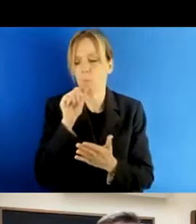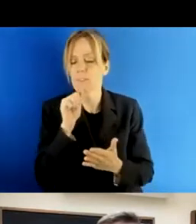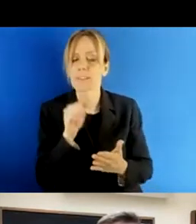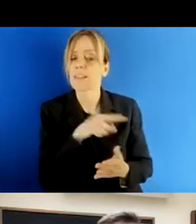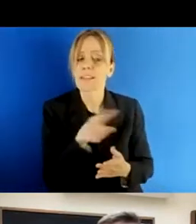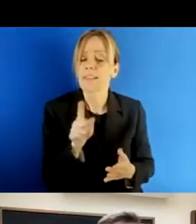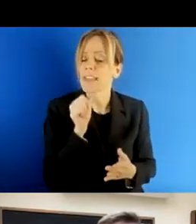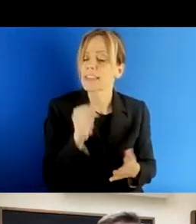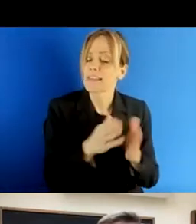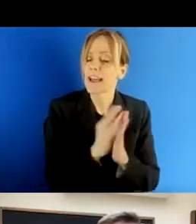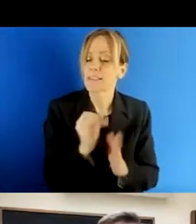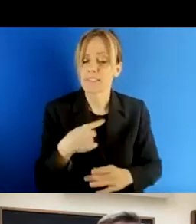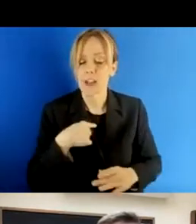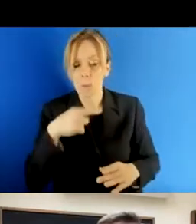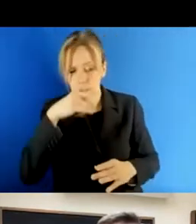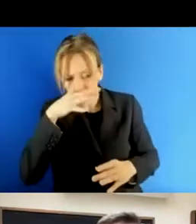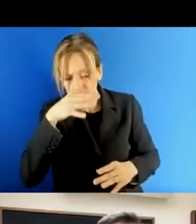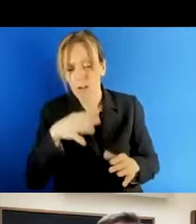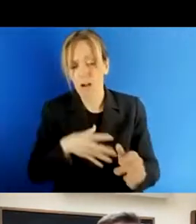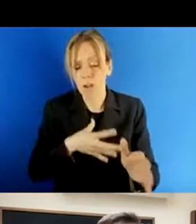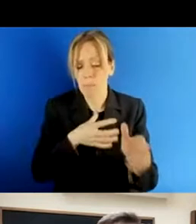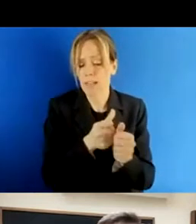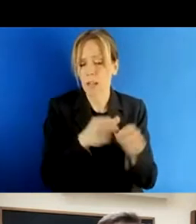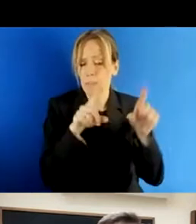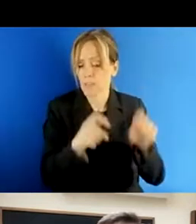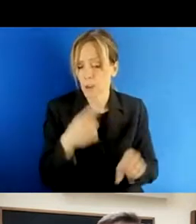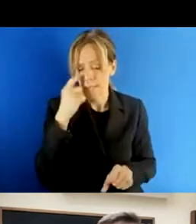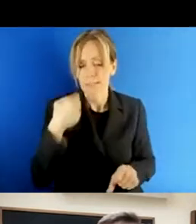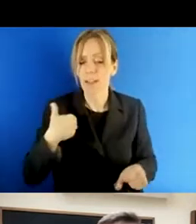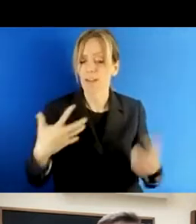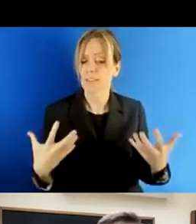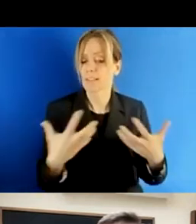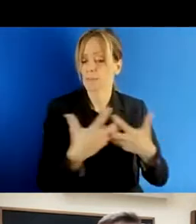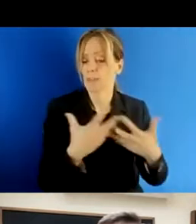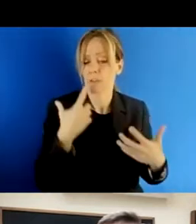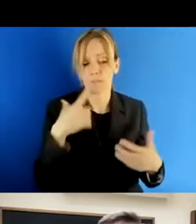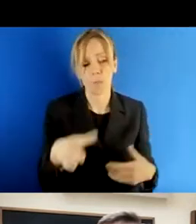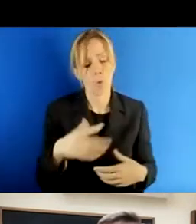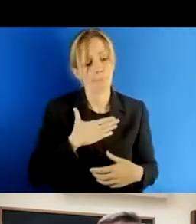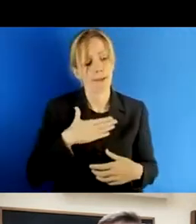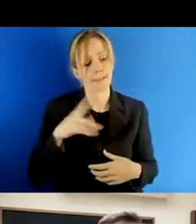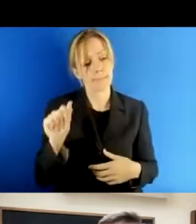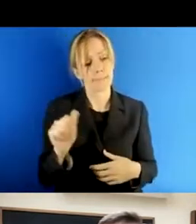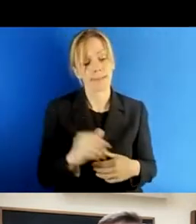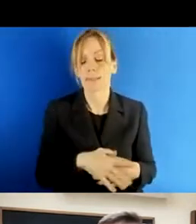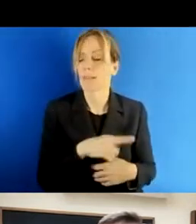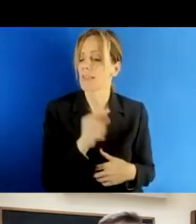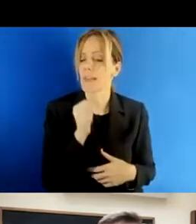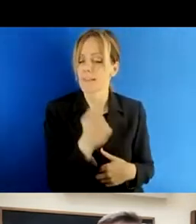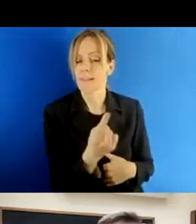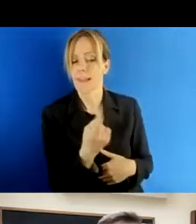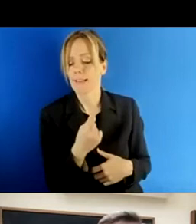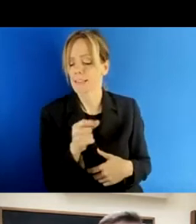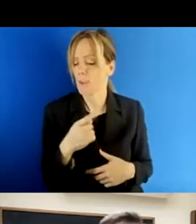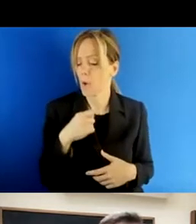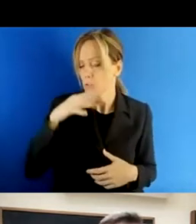take a makeup exam because I had an accommodation, an exacerbation of my disability. They didn't ask if I was going to cheat